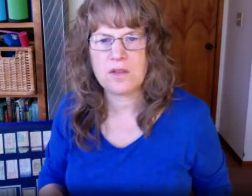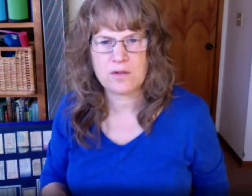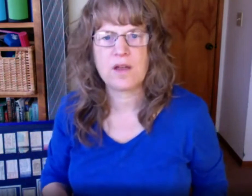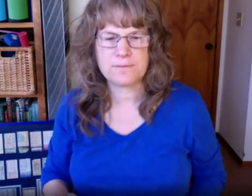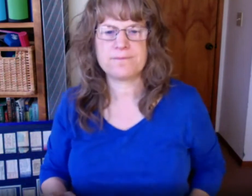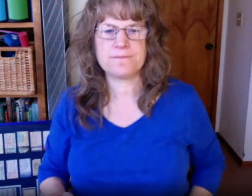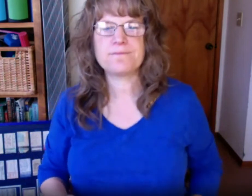Okay.